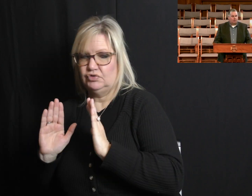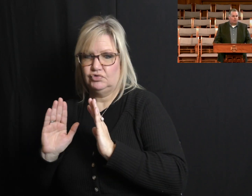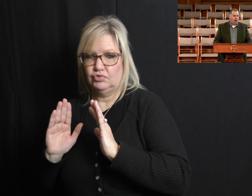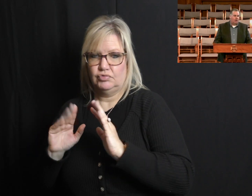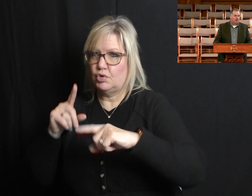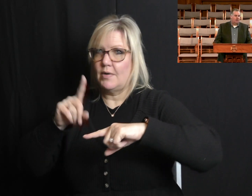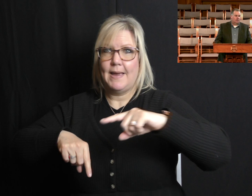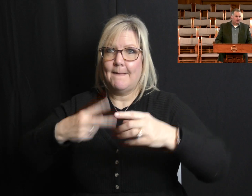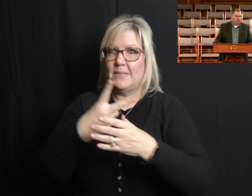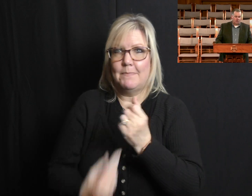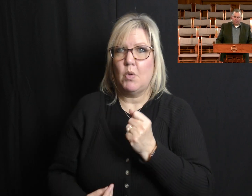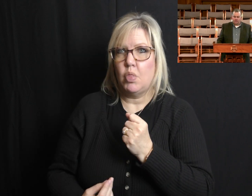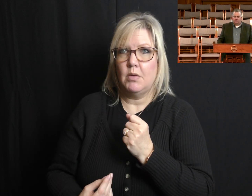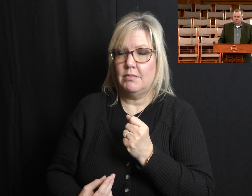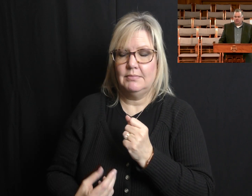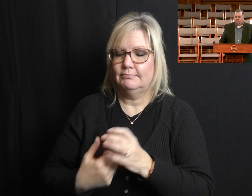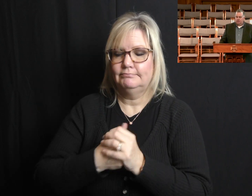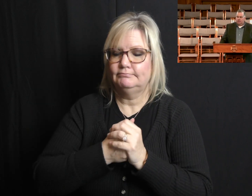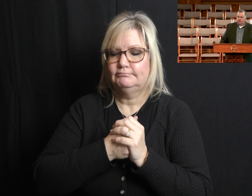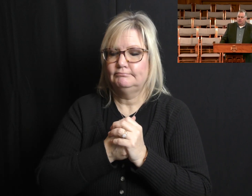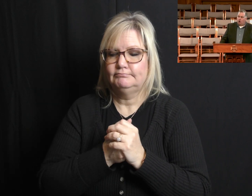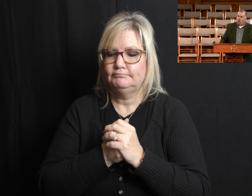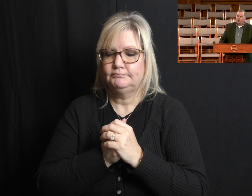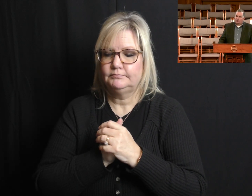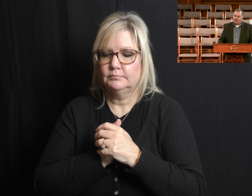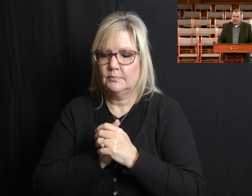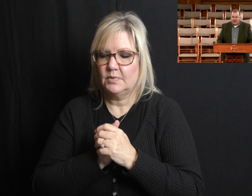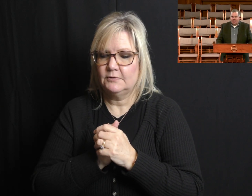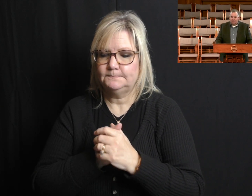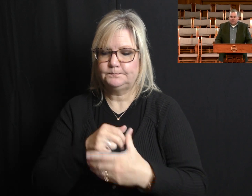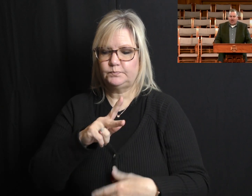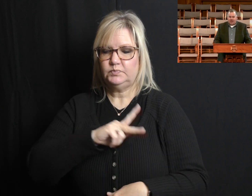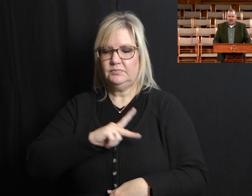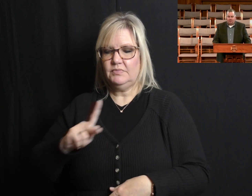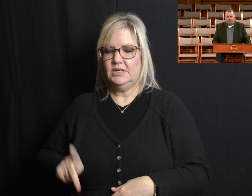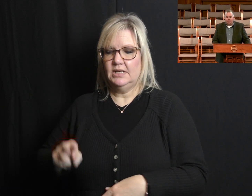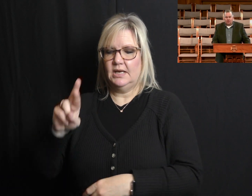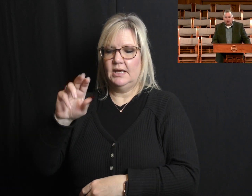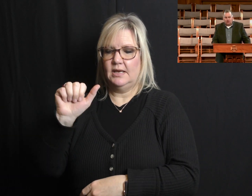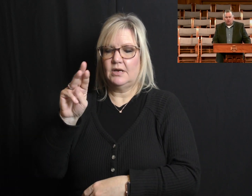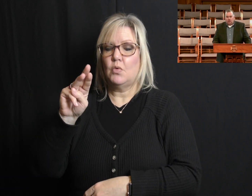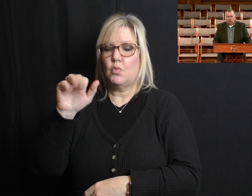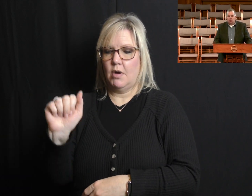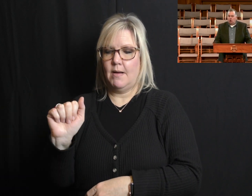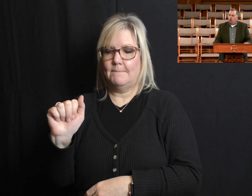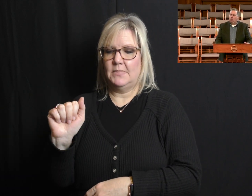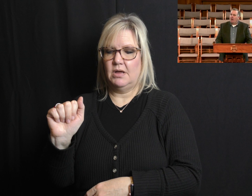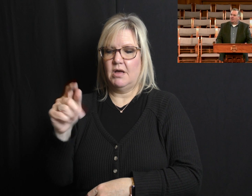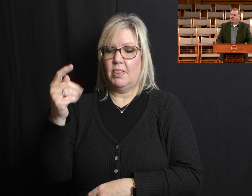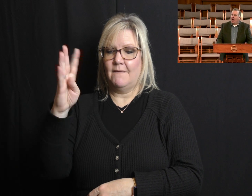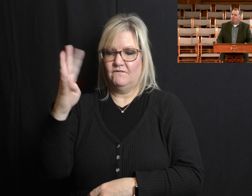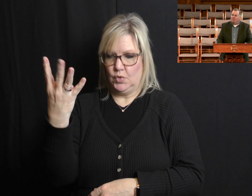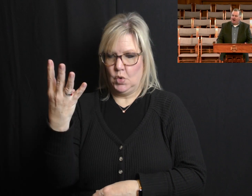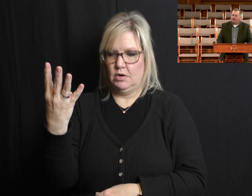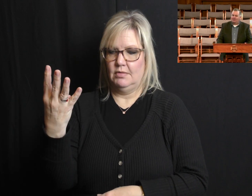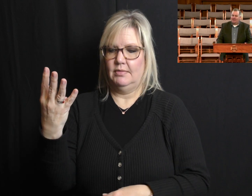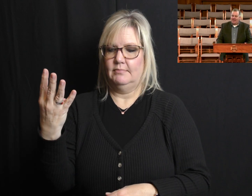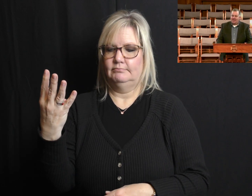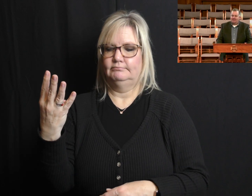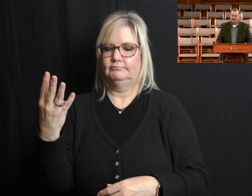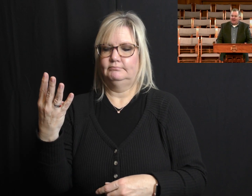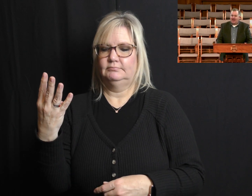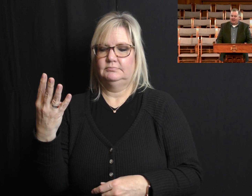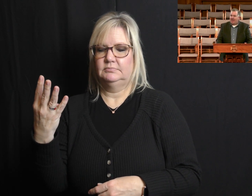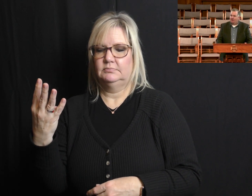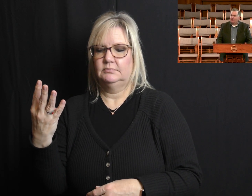King Rama IV, known as the King of Siam, who ruled what is now